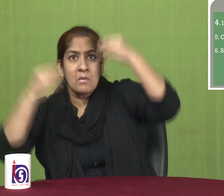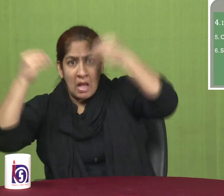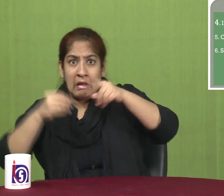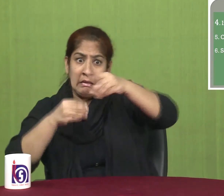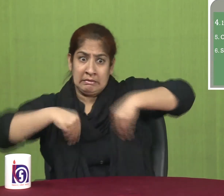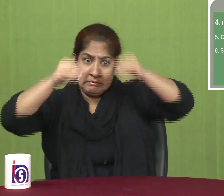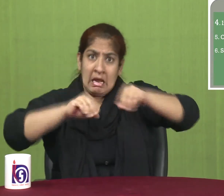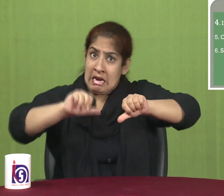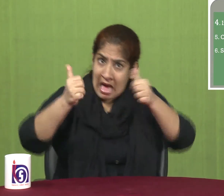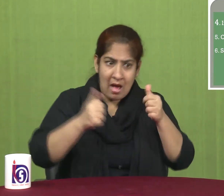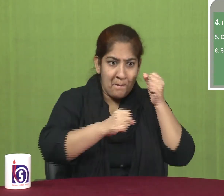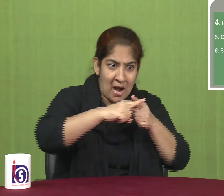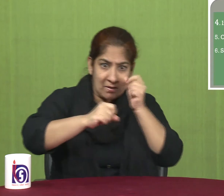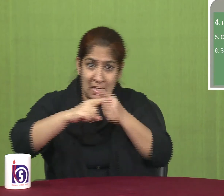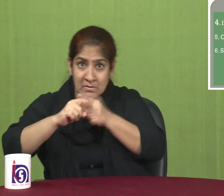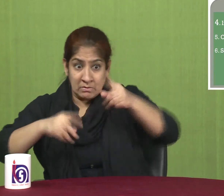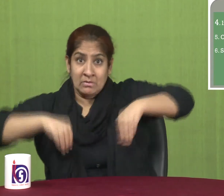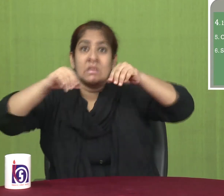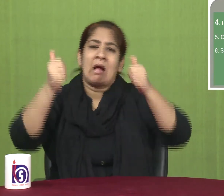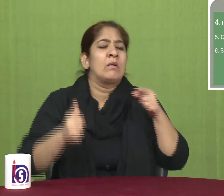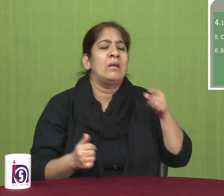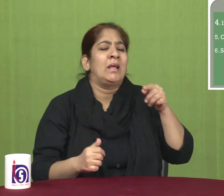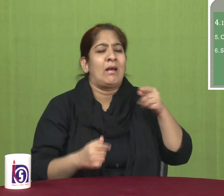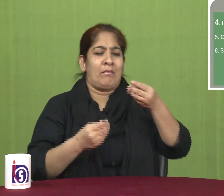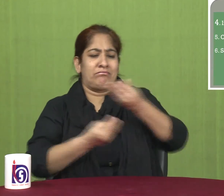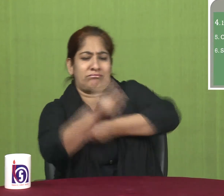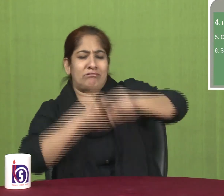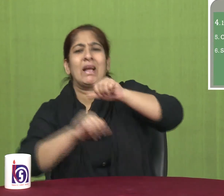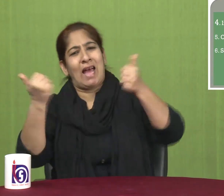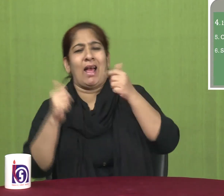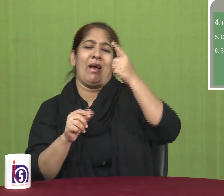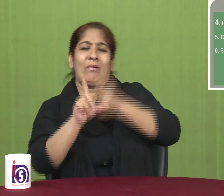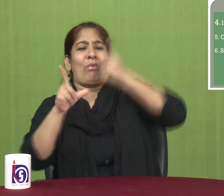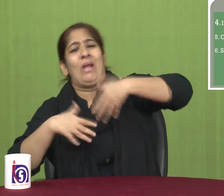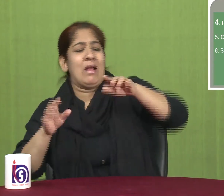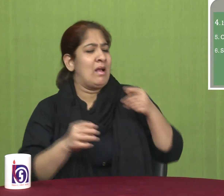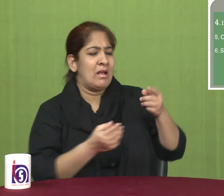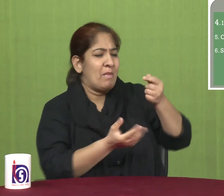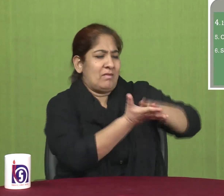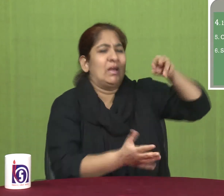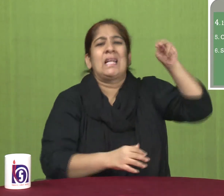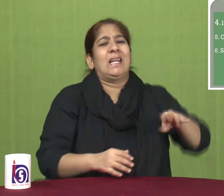In winter, summer, rainy season, the sale is not same, it